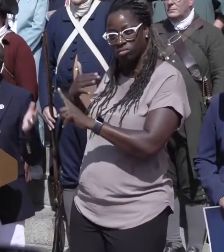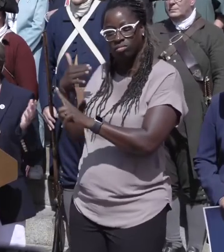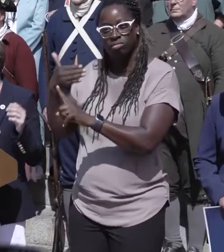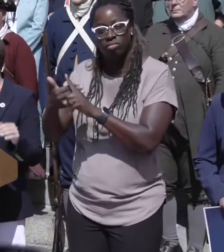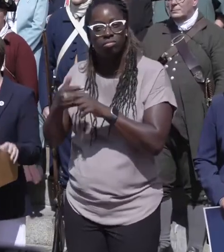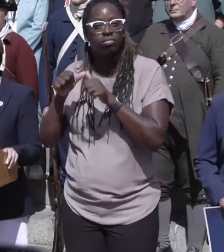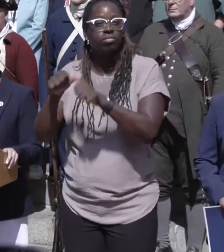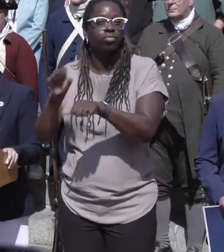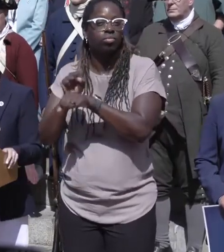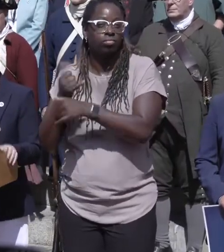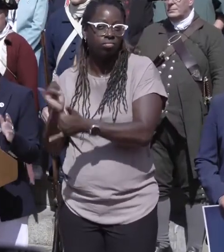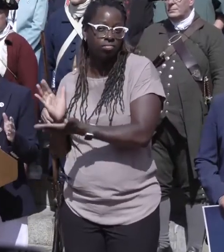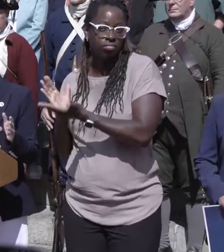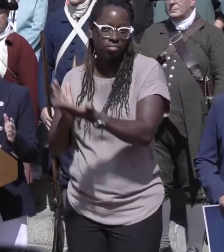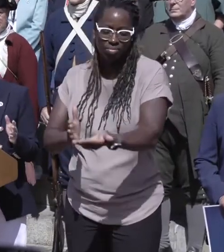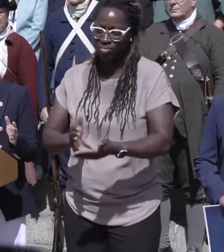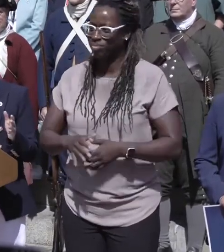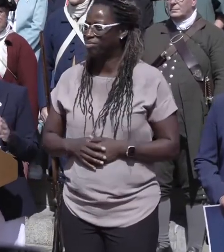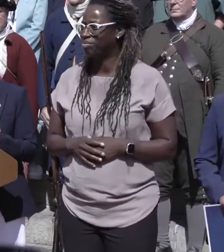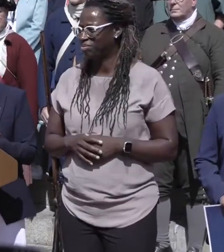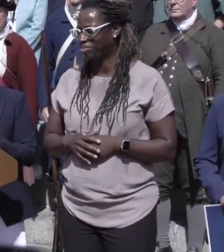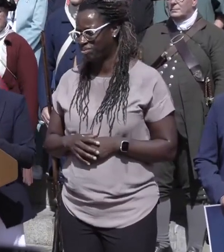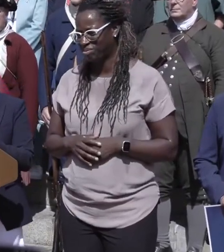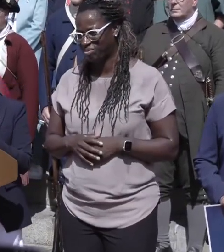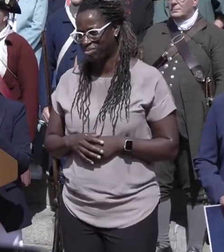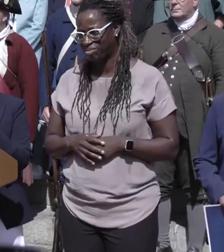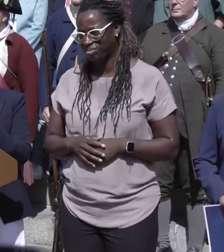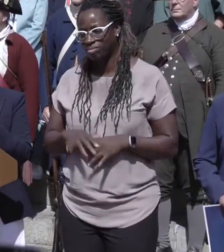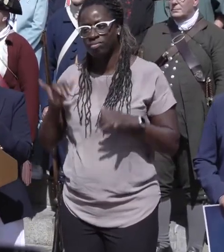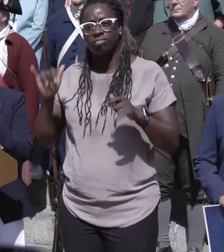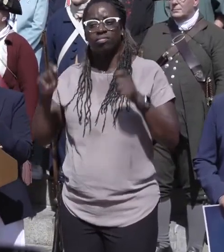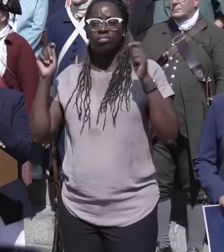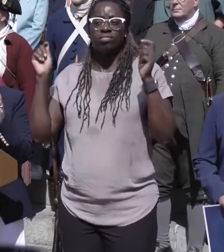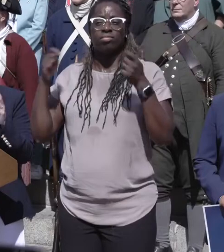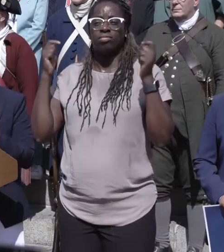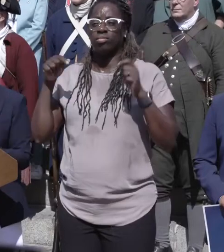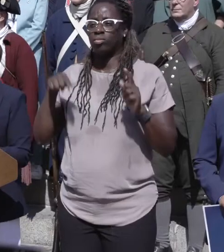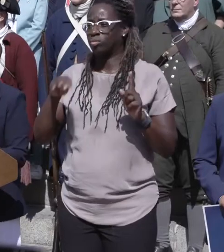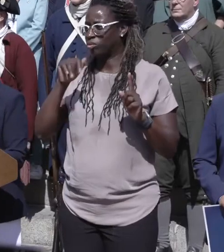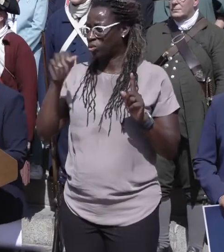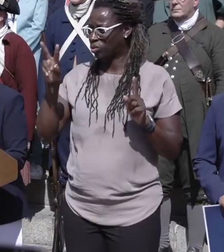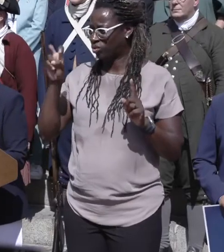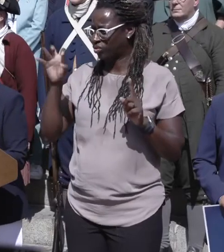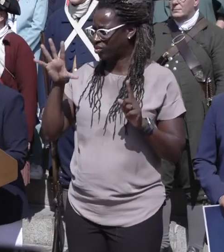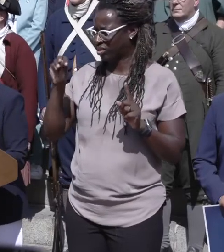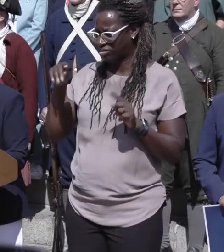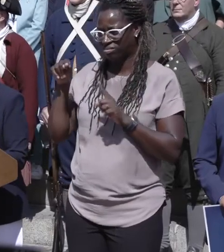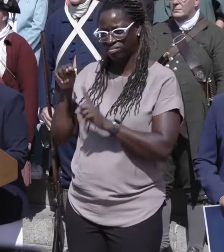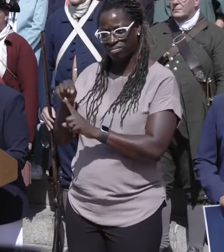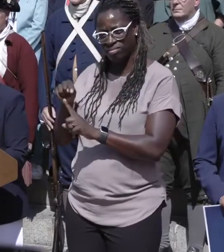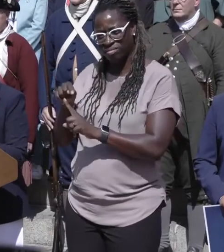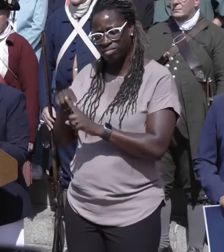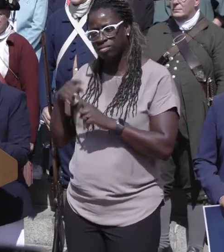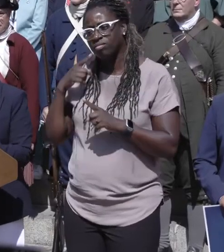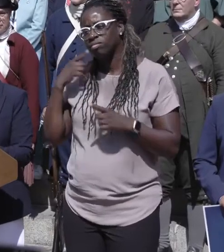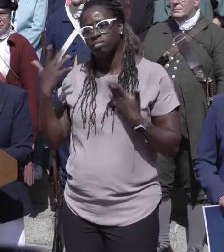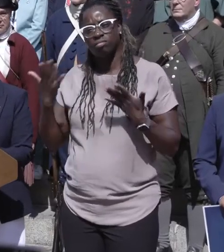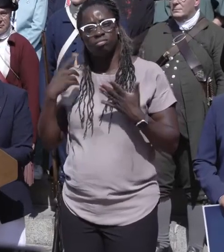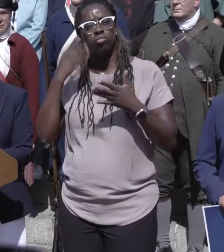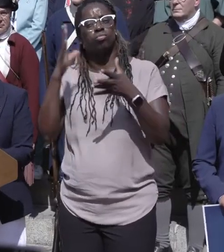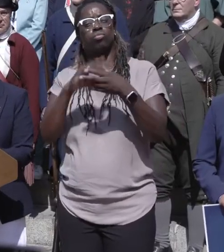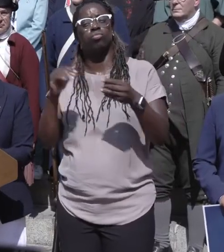That's what we celebrate. And Mass 250 is about telling the story of that celebration. And it's a